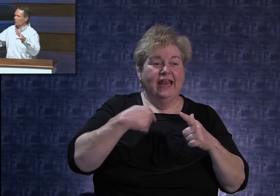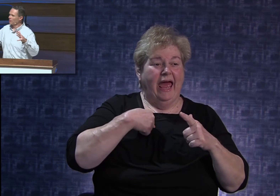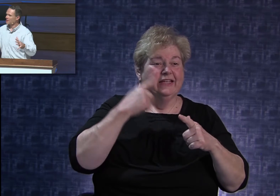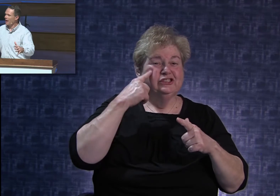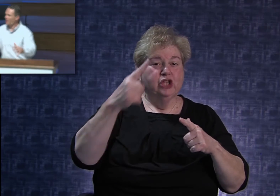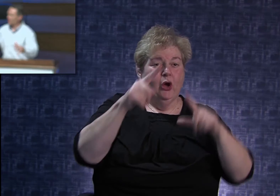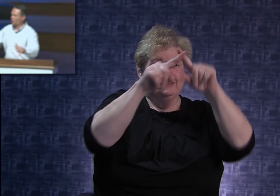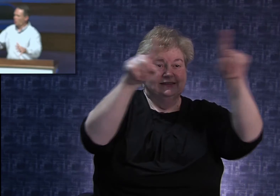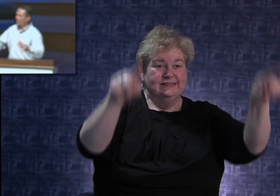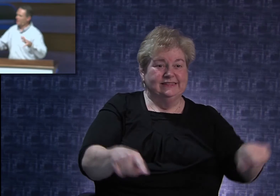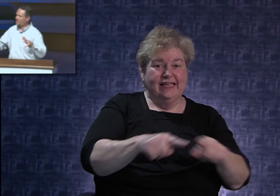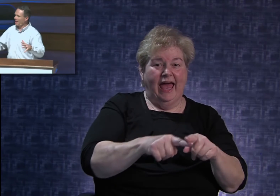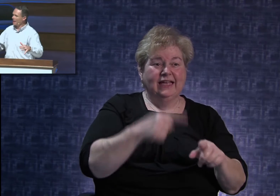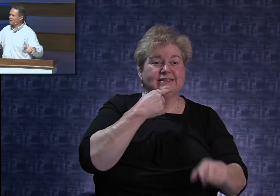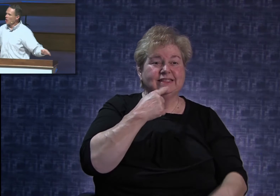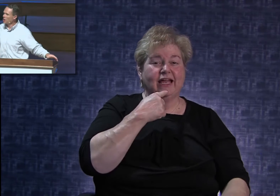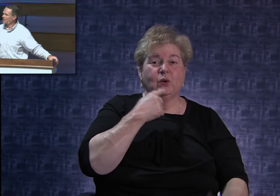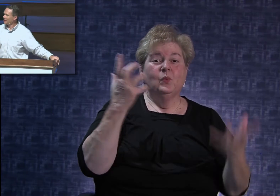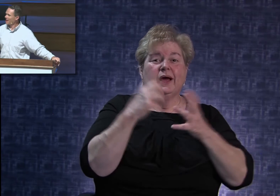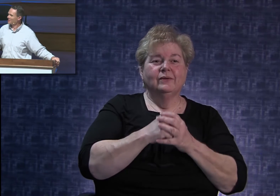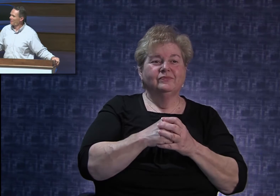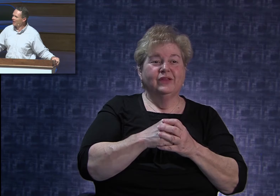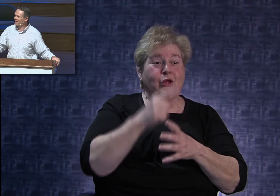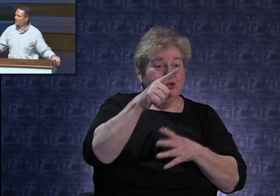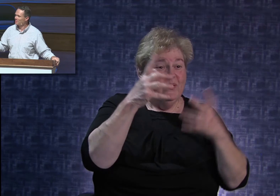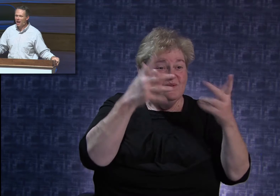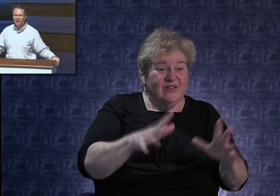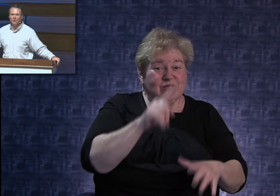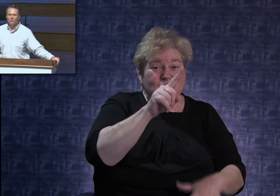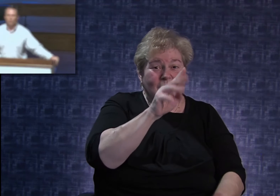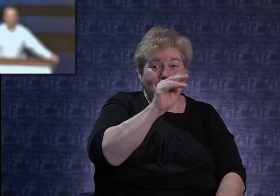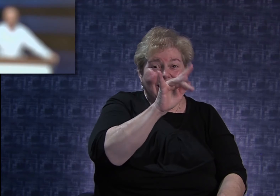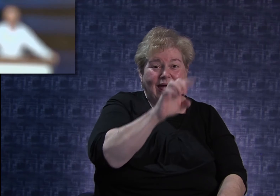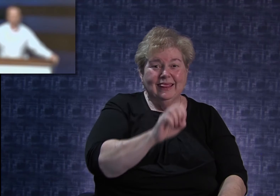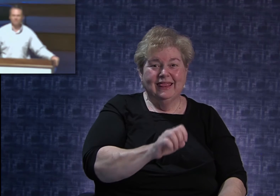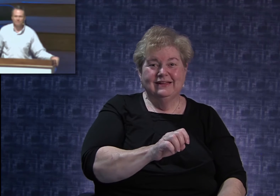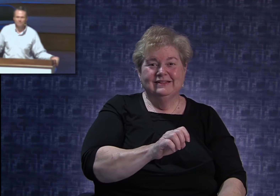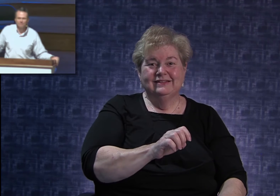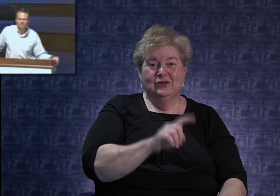marker on the side of the road, and it says, you just finished mile one.